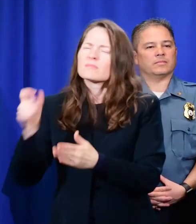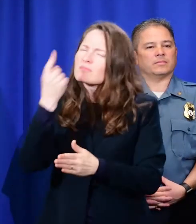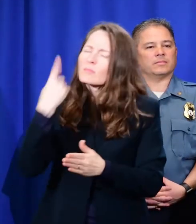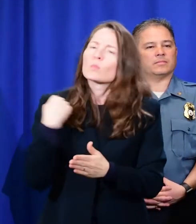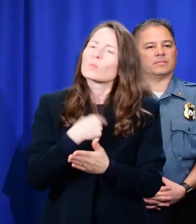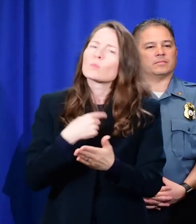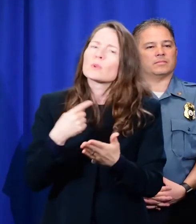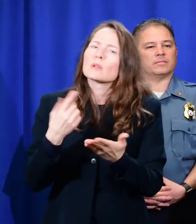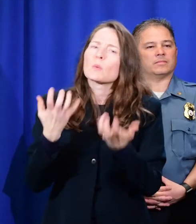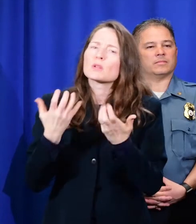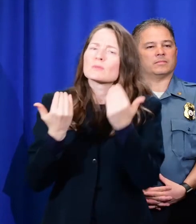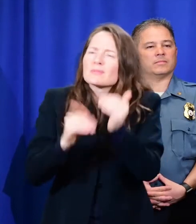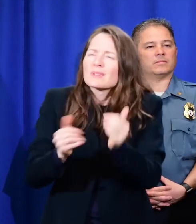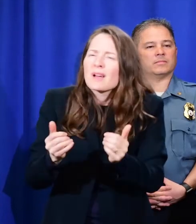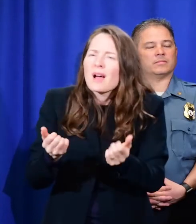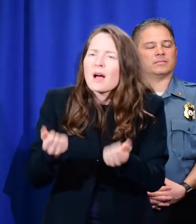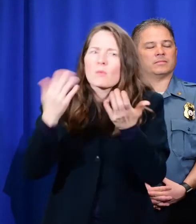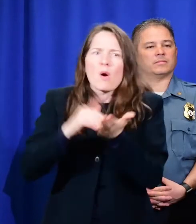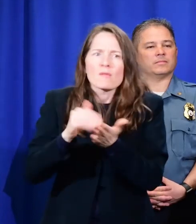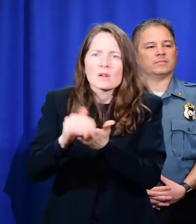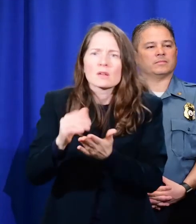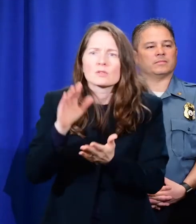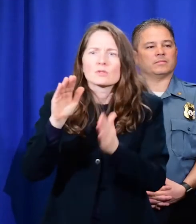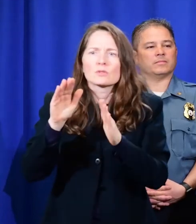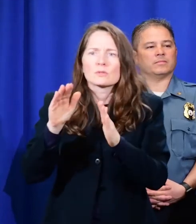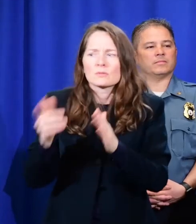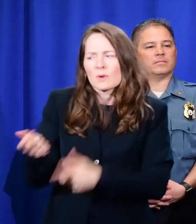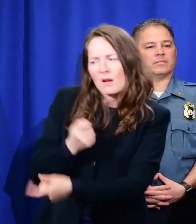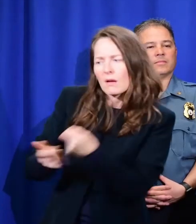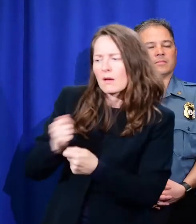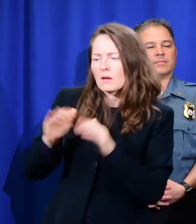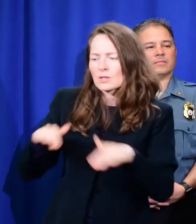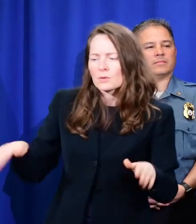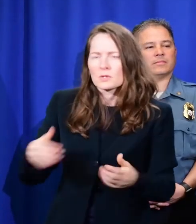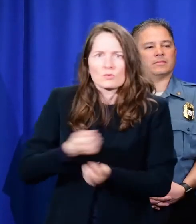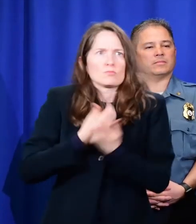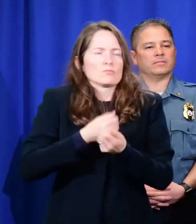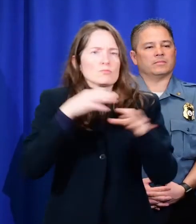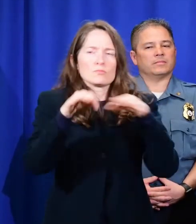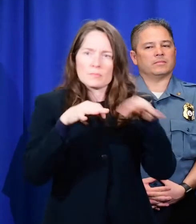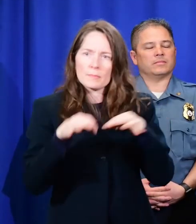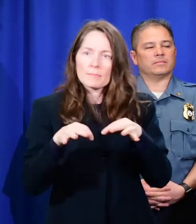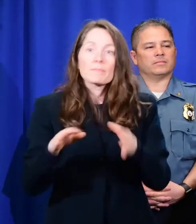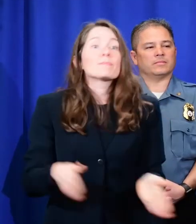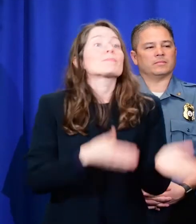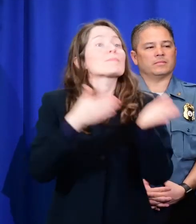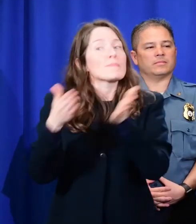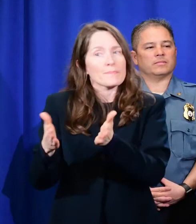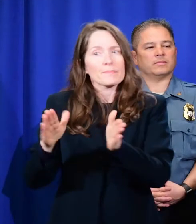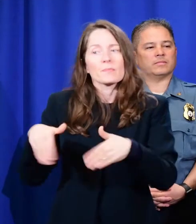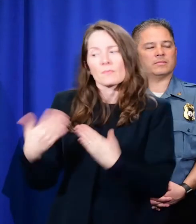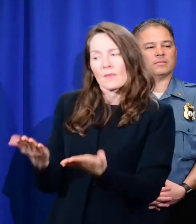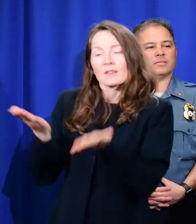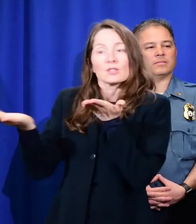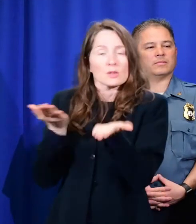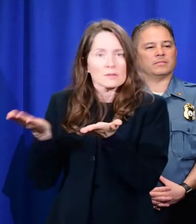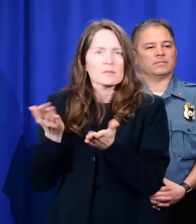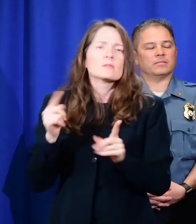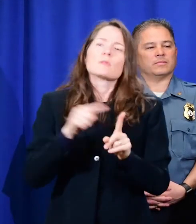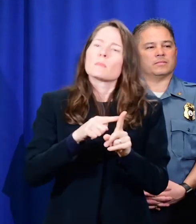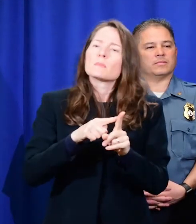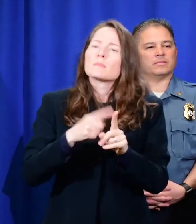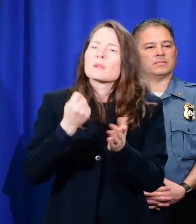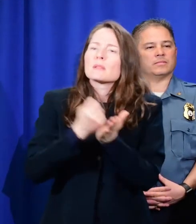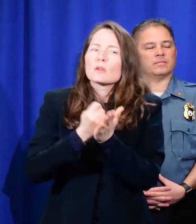them. We provide a place for the children to receive services from a trauma therapist, and we have an expert